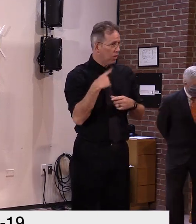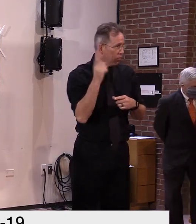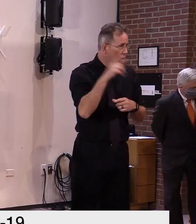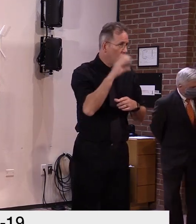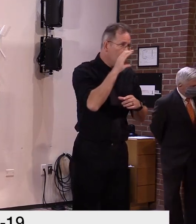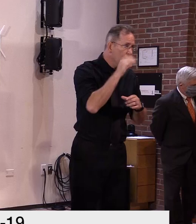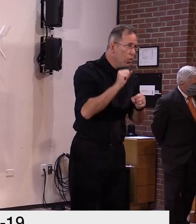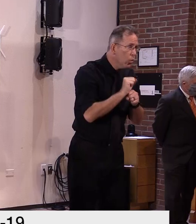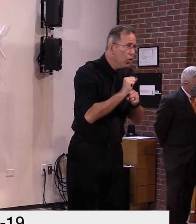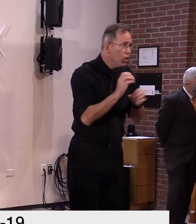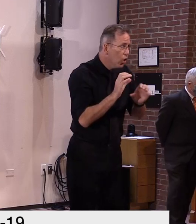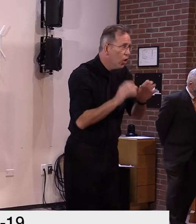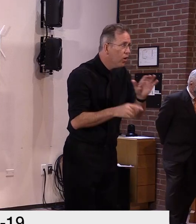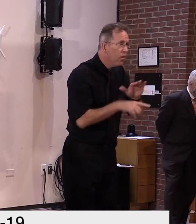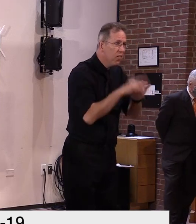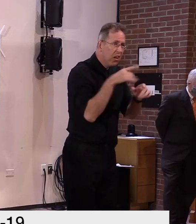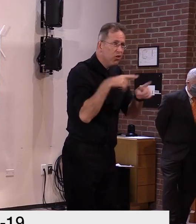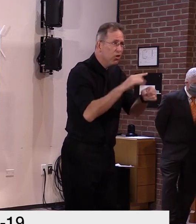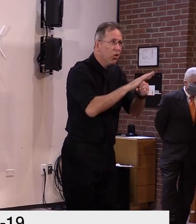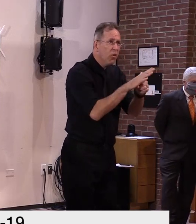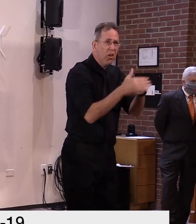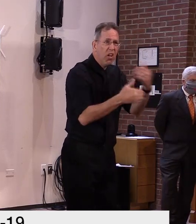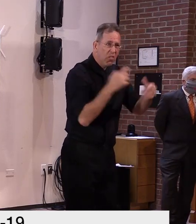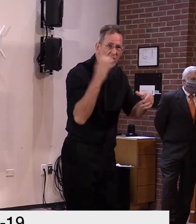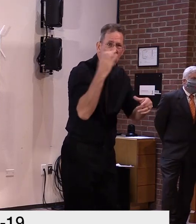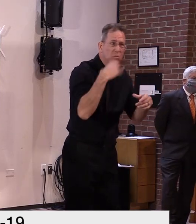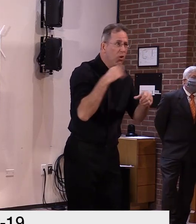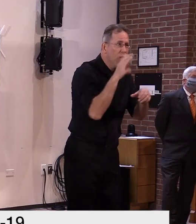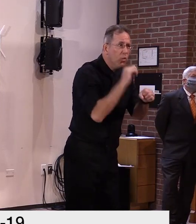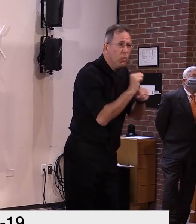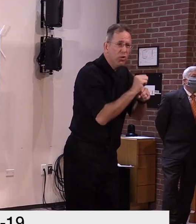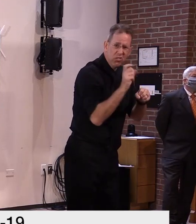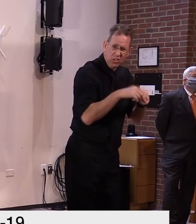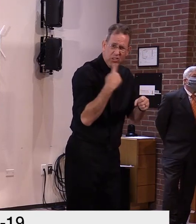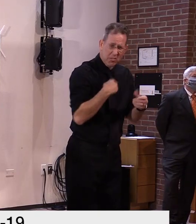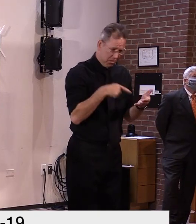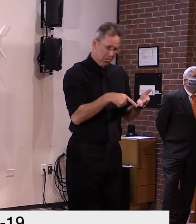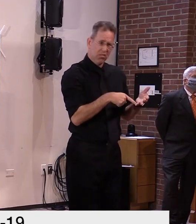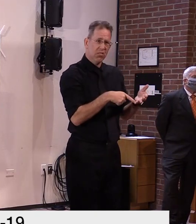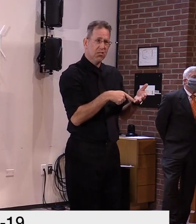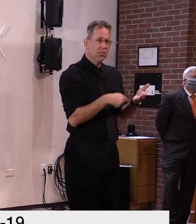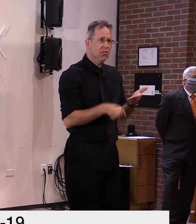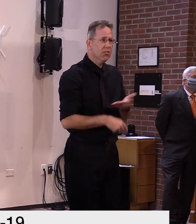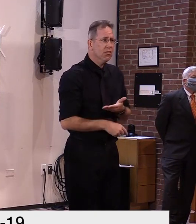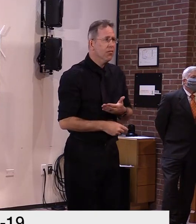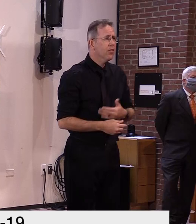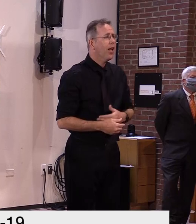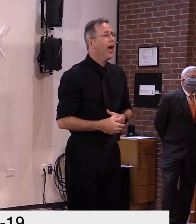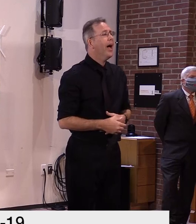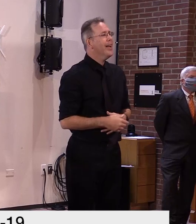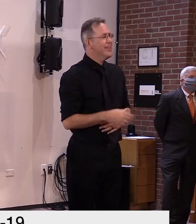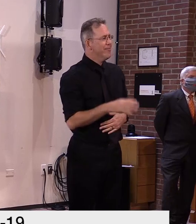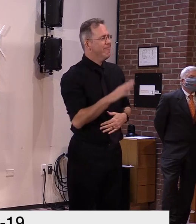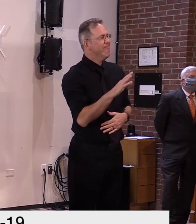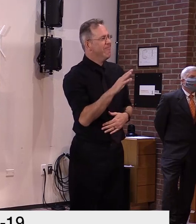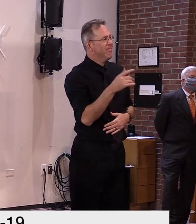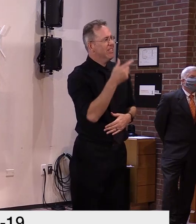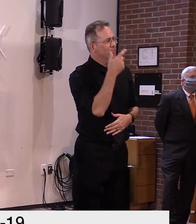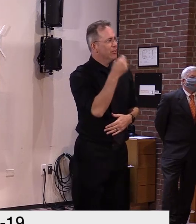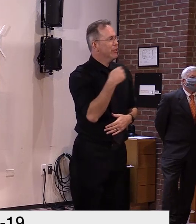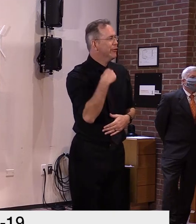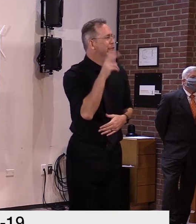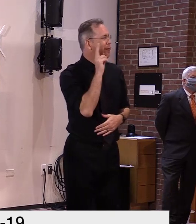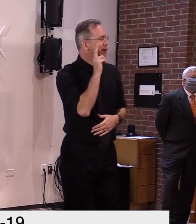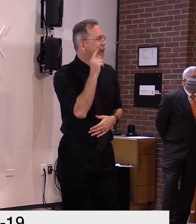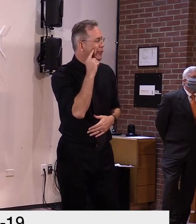it's interesting. I've heard this only twice, probably over the past 8 or 10 months, that two different cases where people